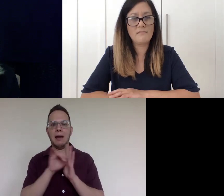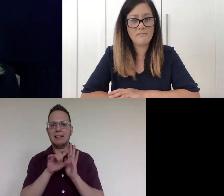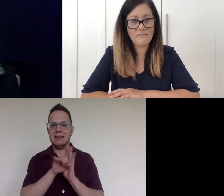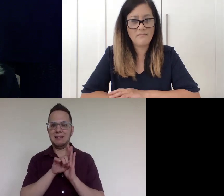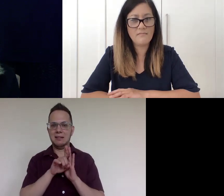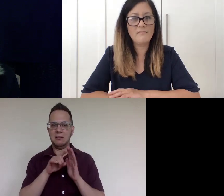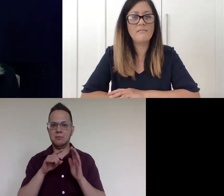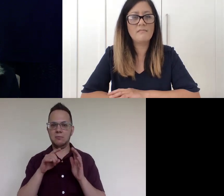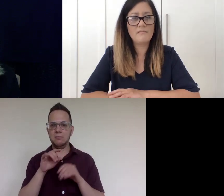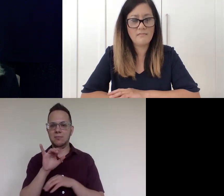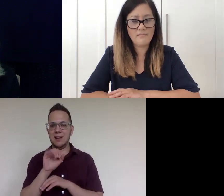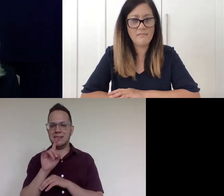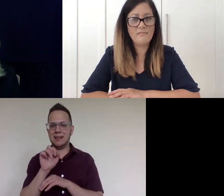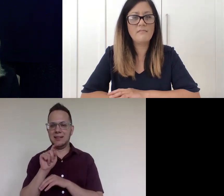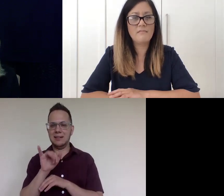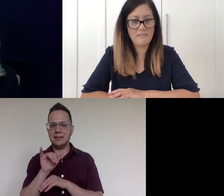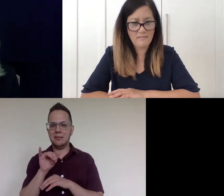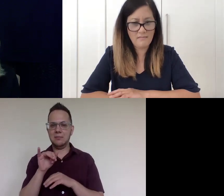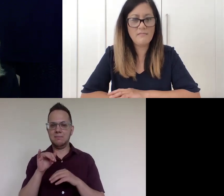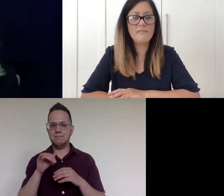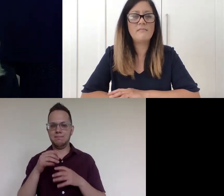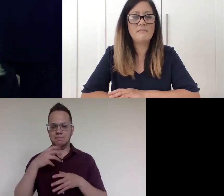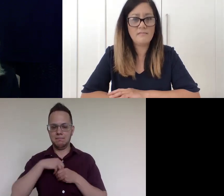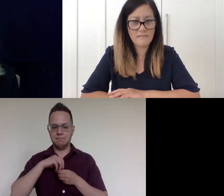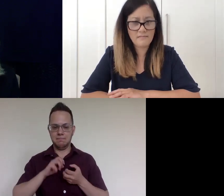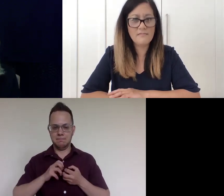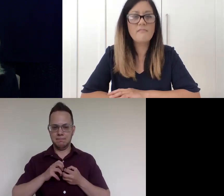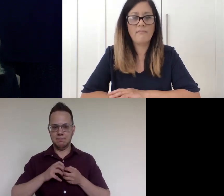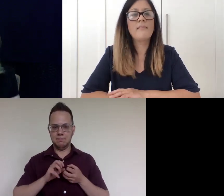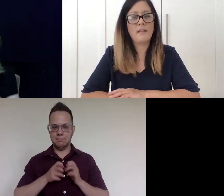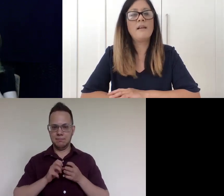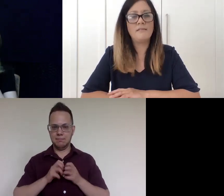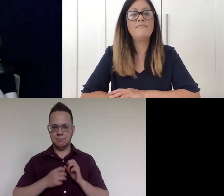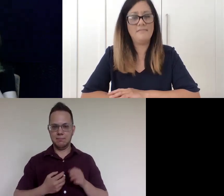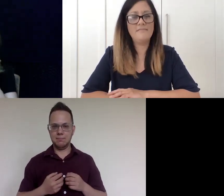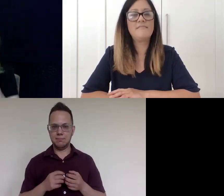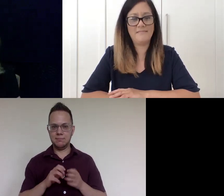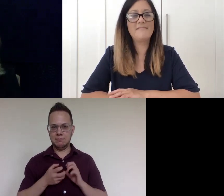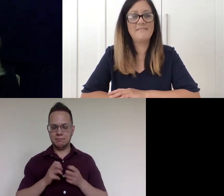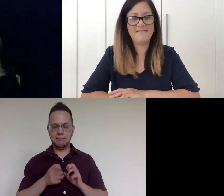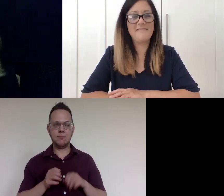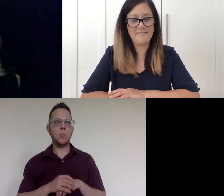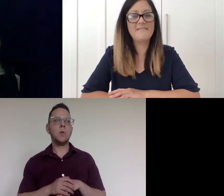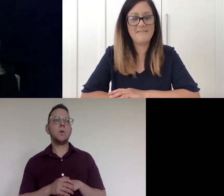more complications with identity and intersectionality.